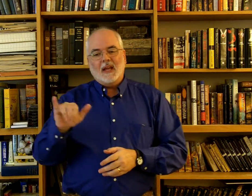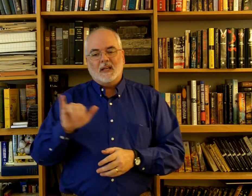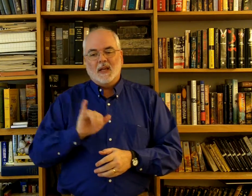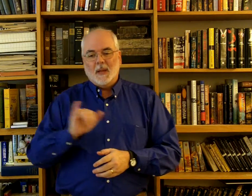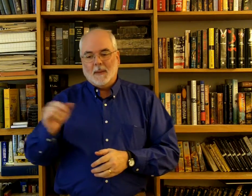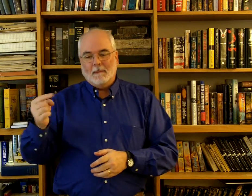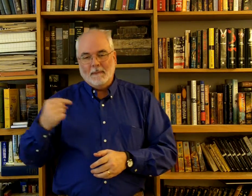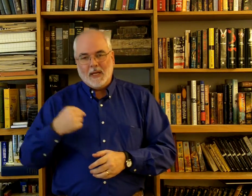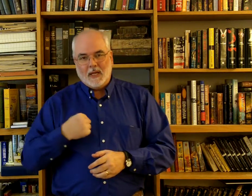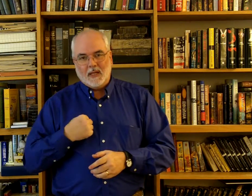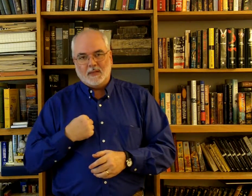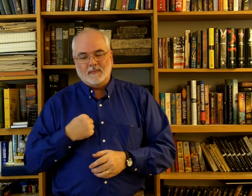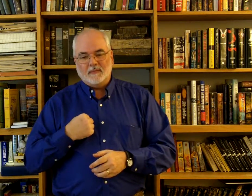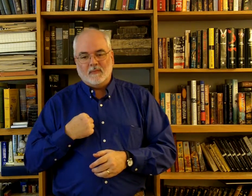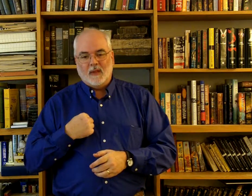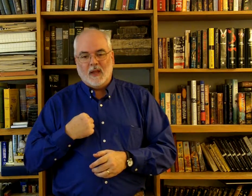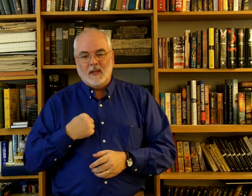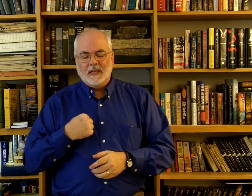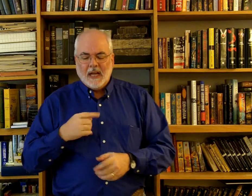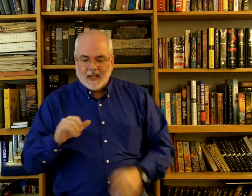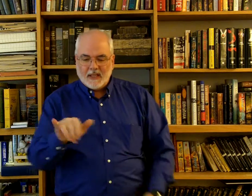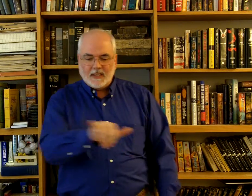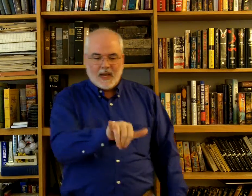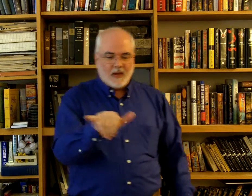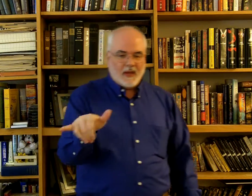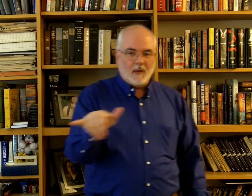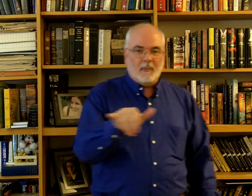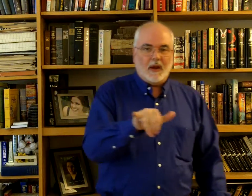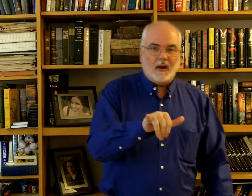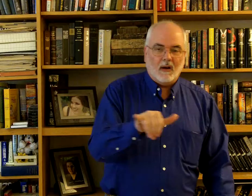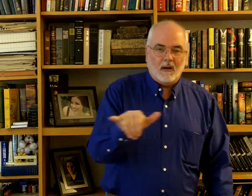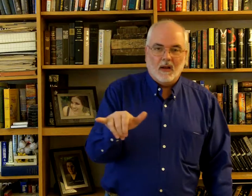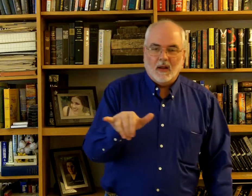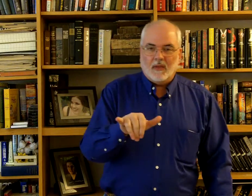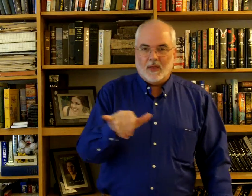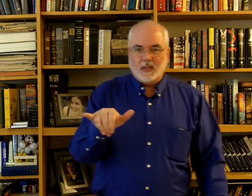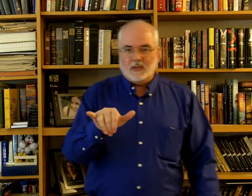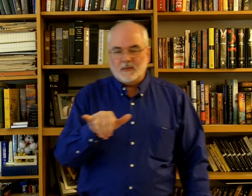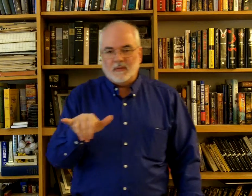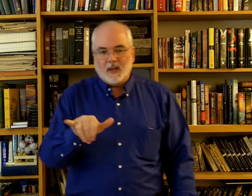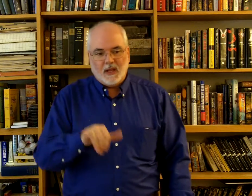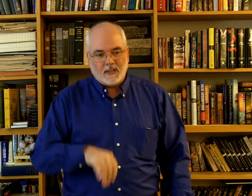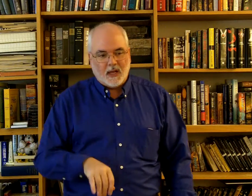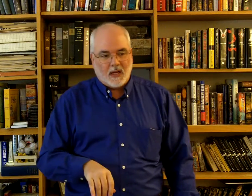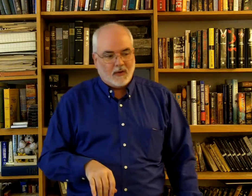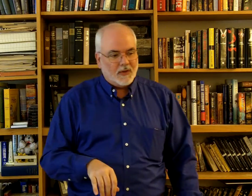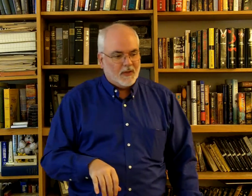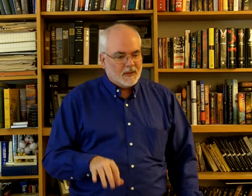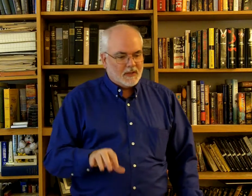Like me. Okay? This is how they compare things in sign language. So,